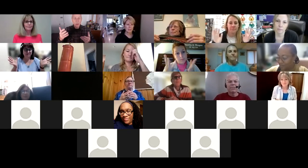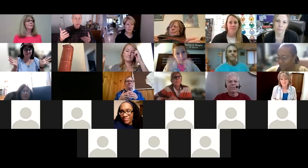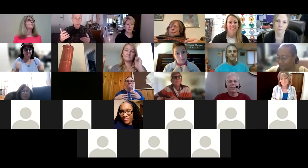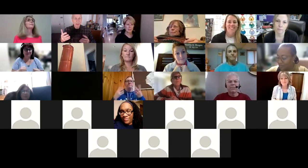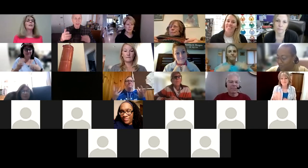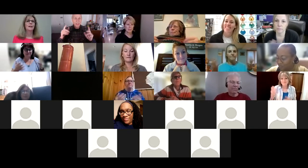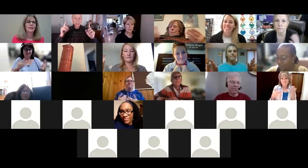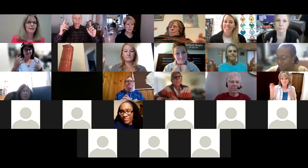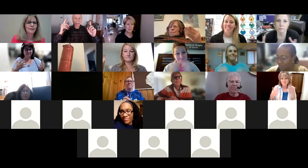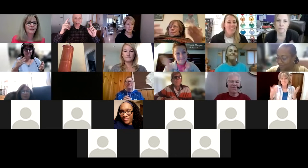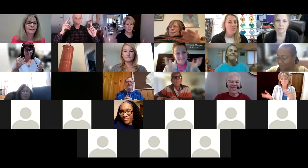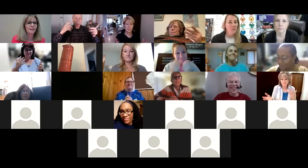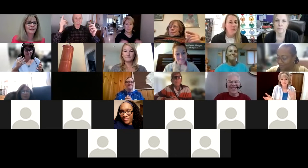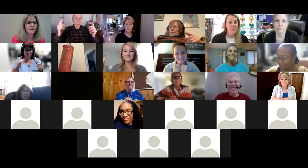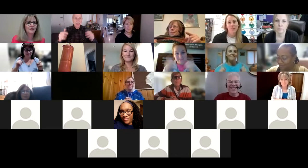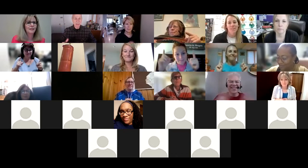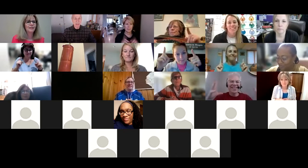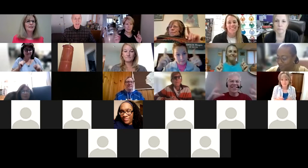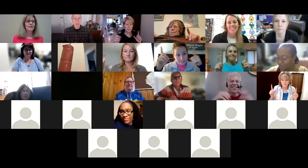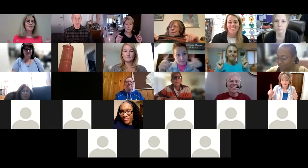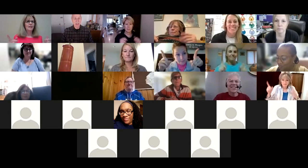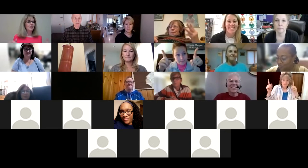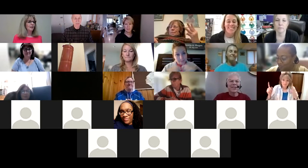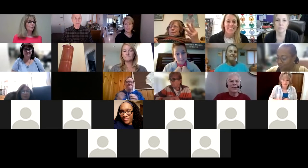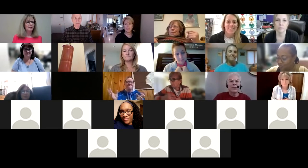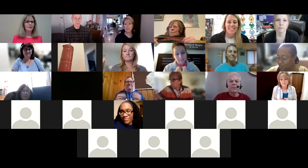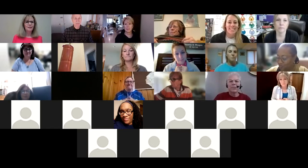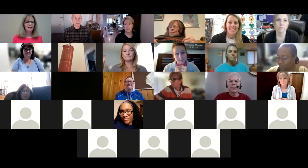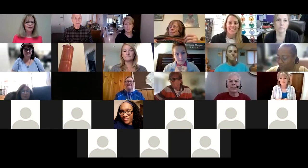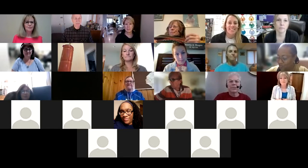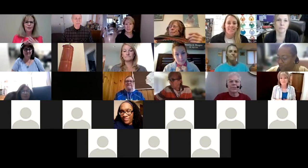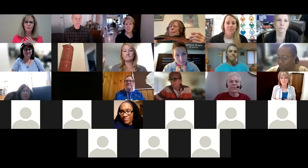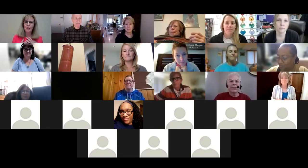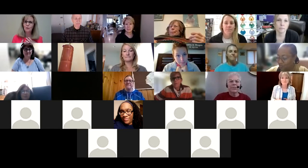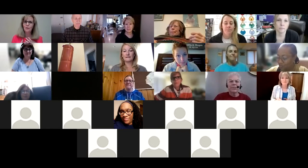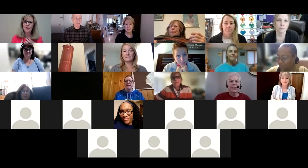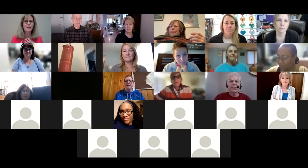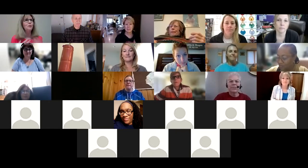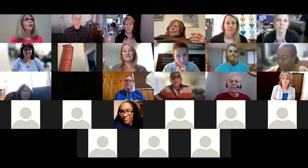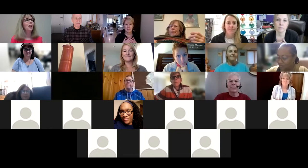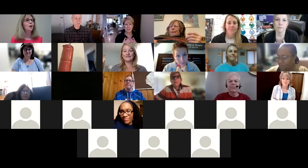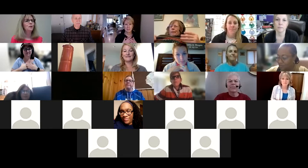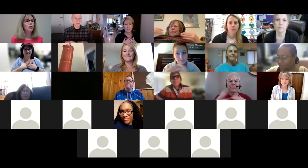rehearsal, a triple whammy thesis statement. Go ahead. Okay, well, thank you, coach.